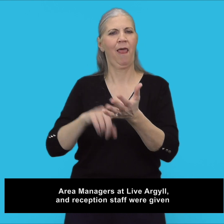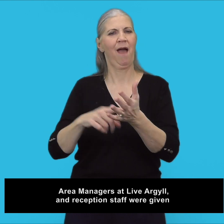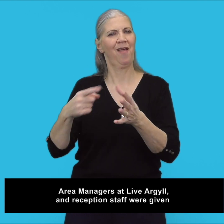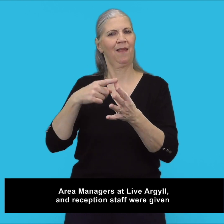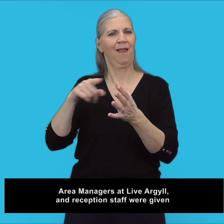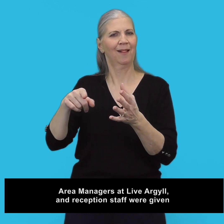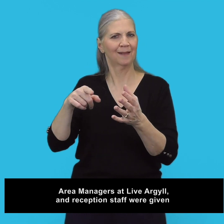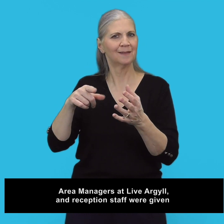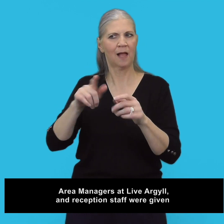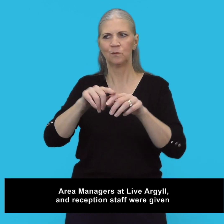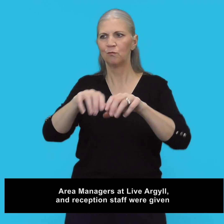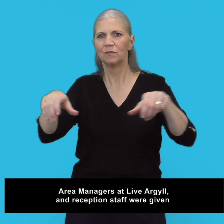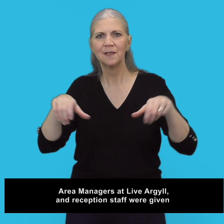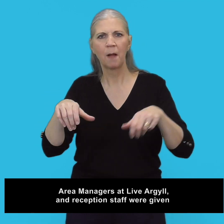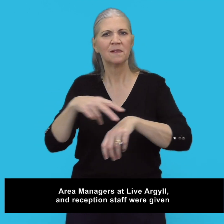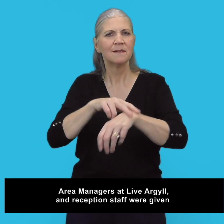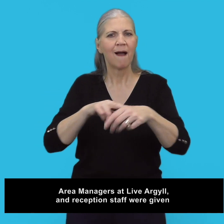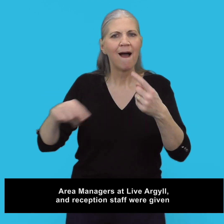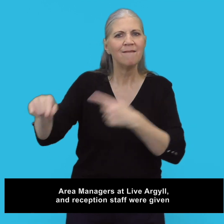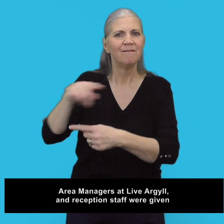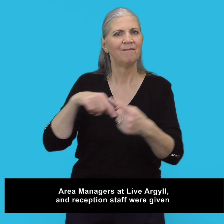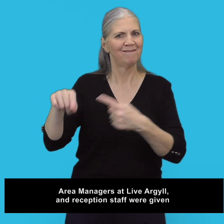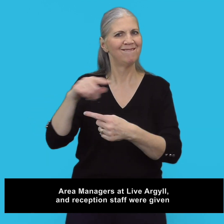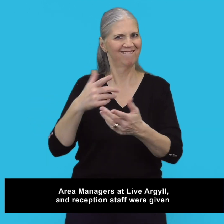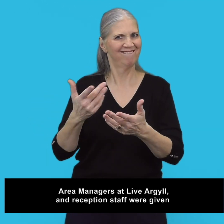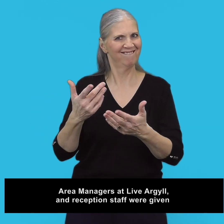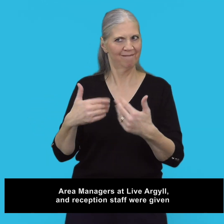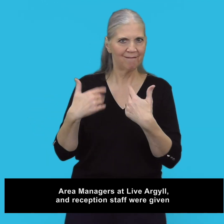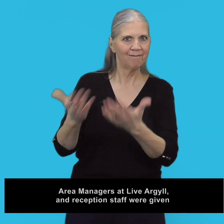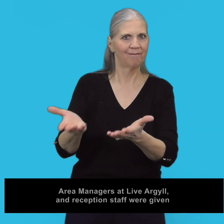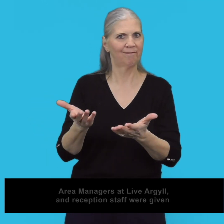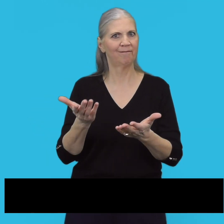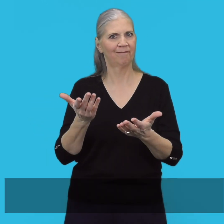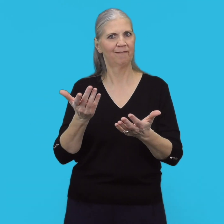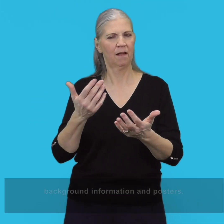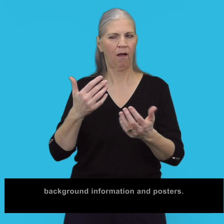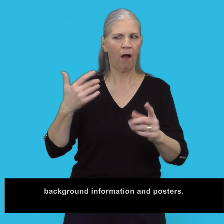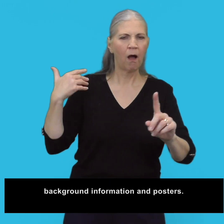were given background information and posters.